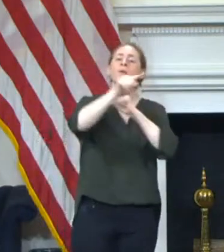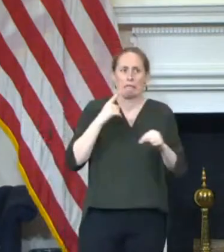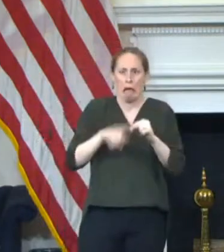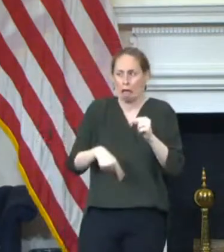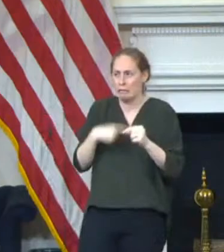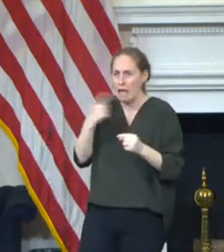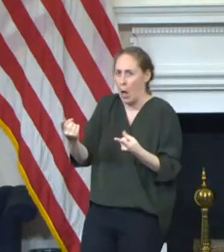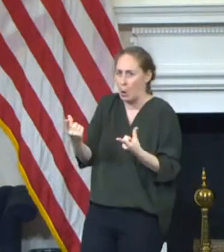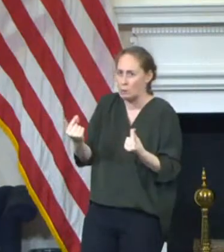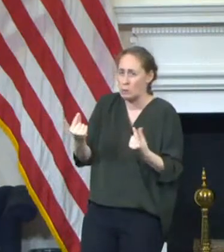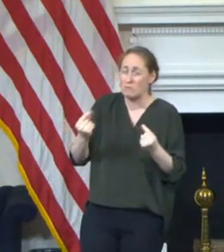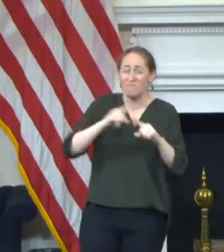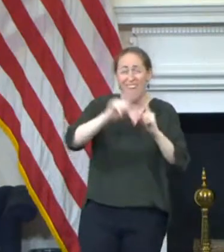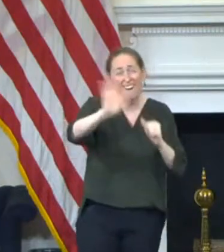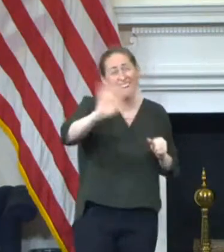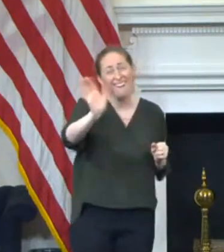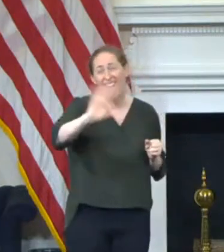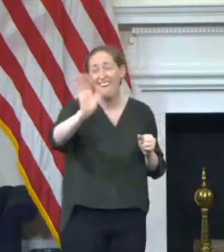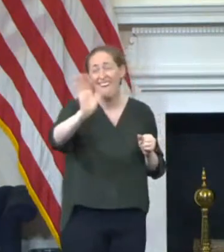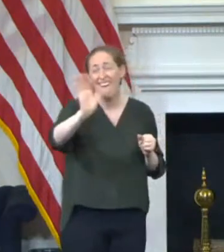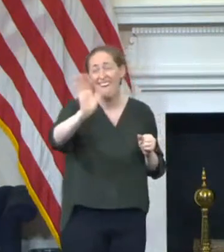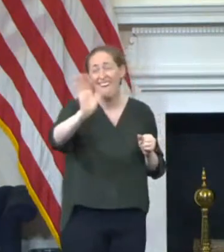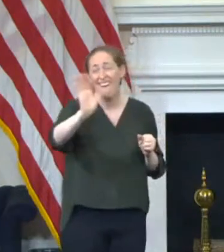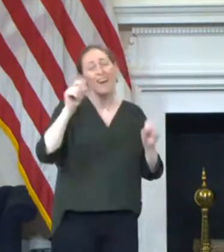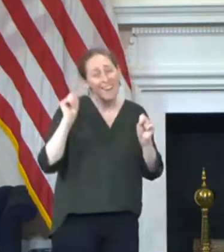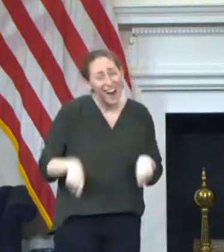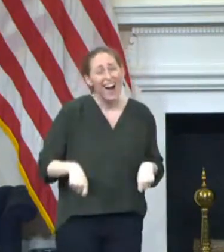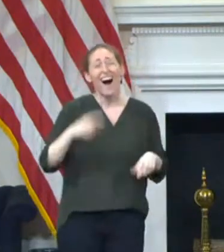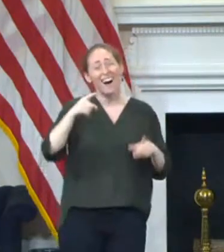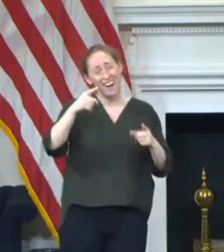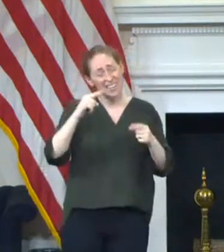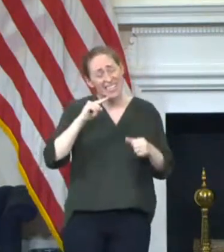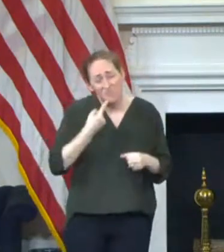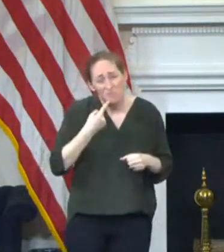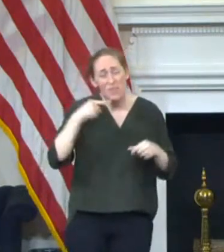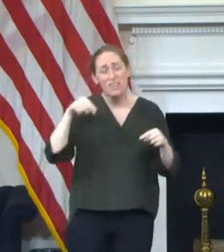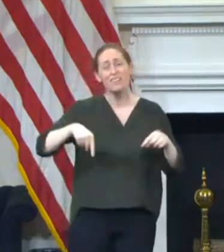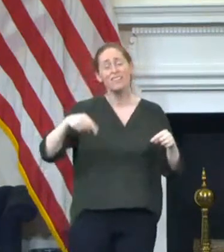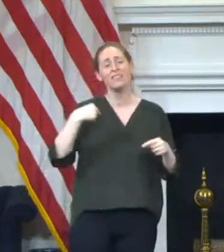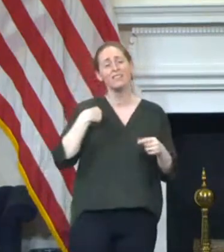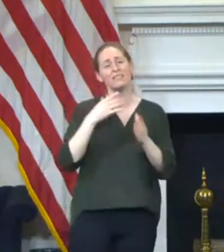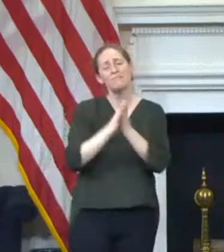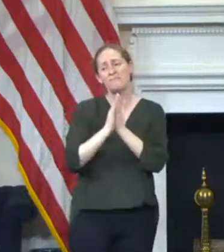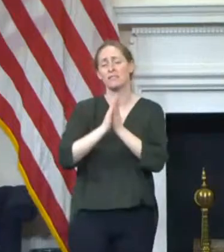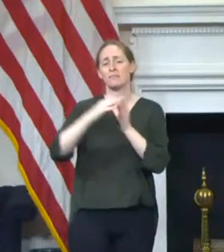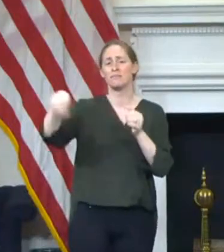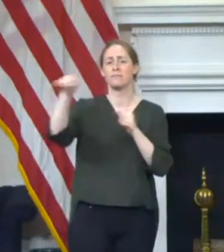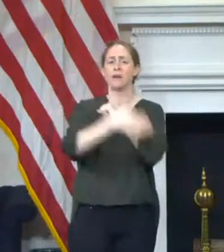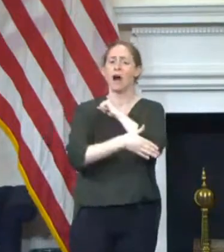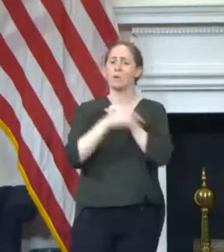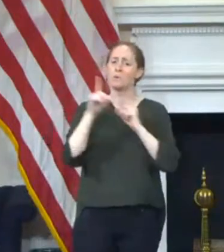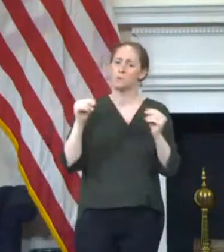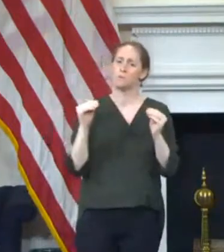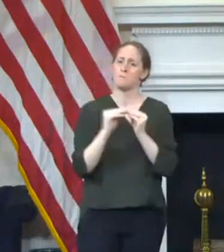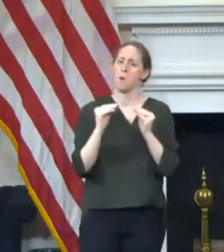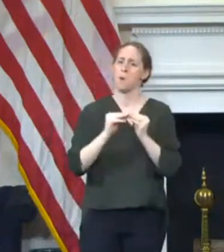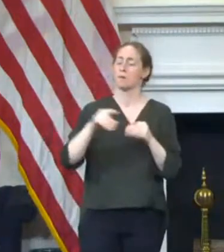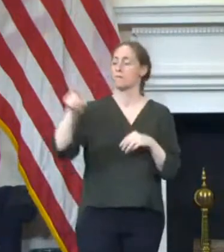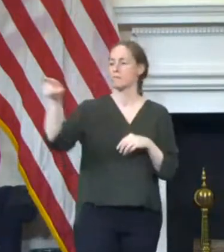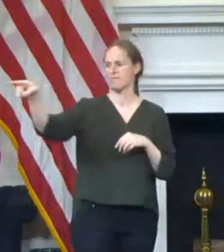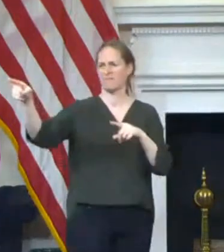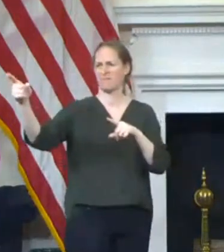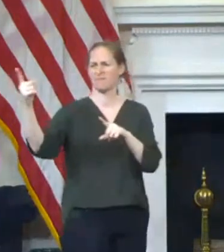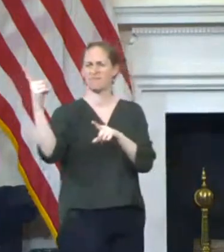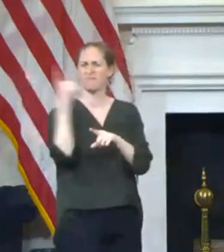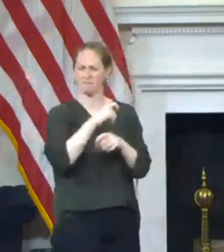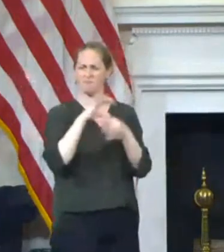our contact tracing, and we're taking it to heart. Last question. With the CARES Act funding, you mentioned the 48 days a couple times. Is there